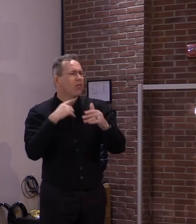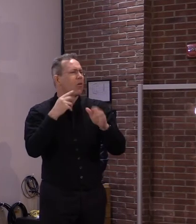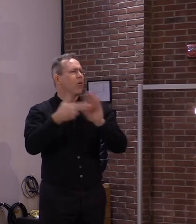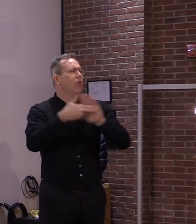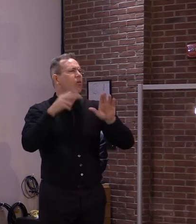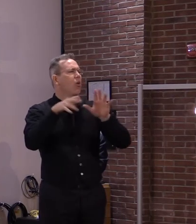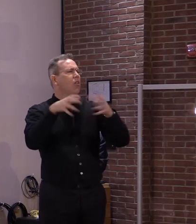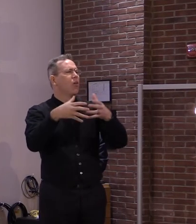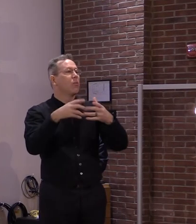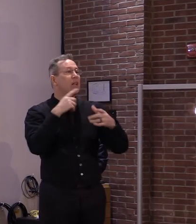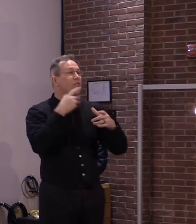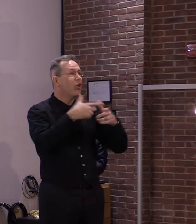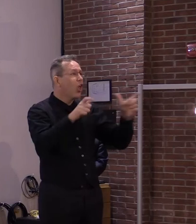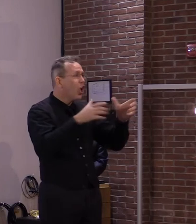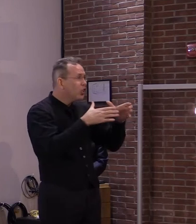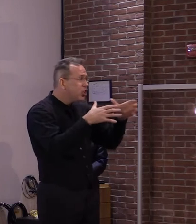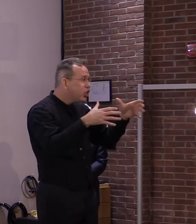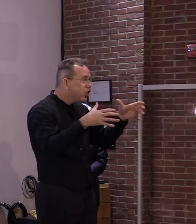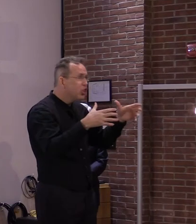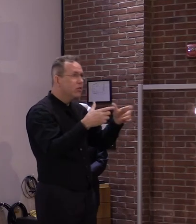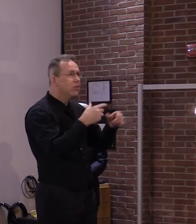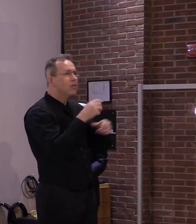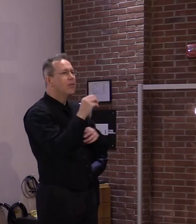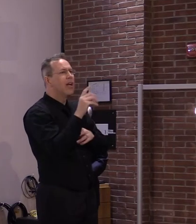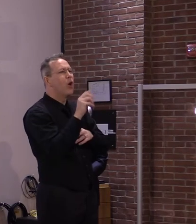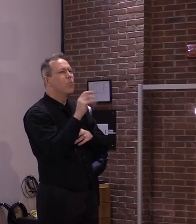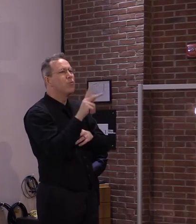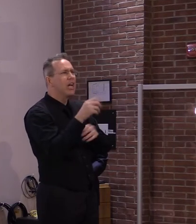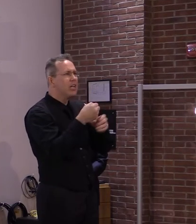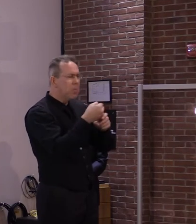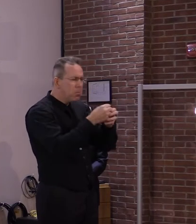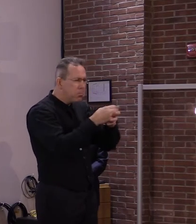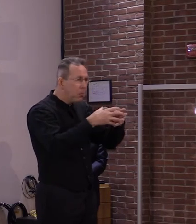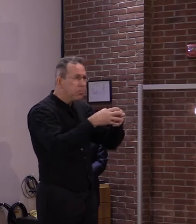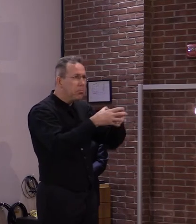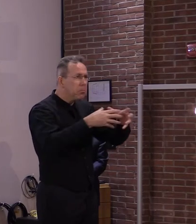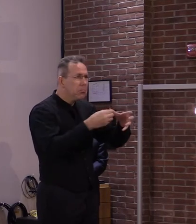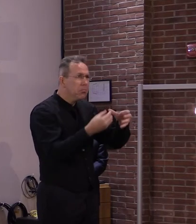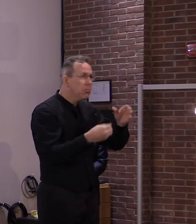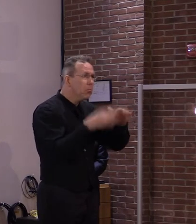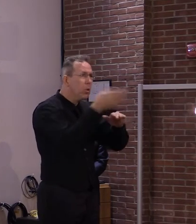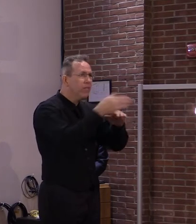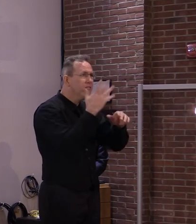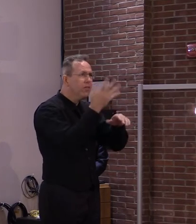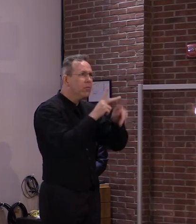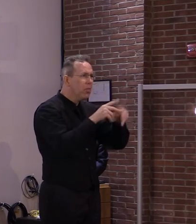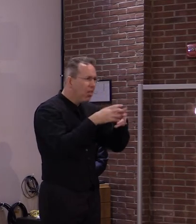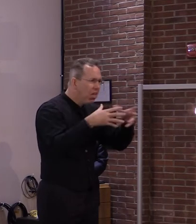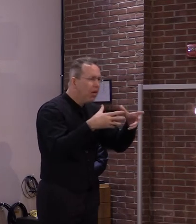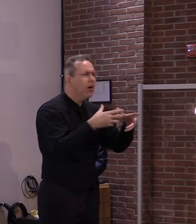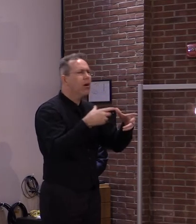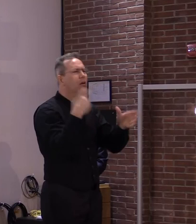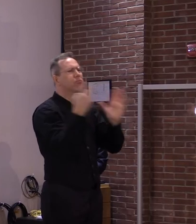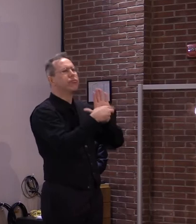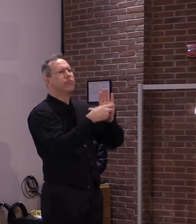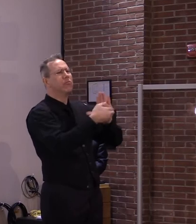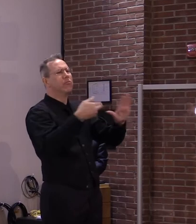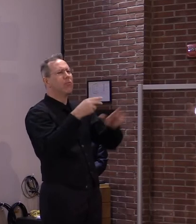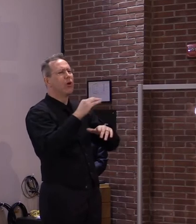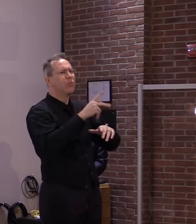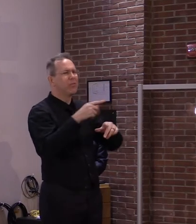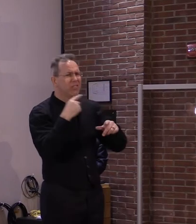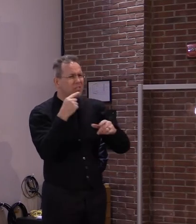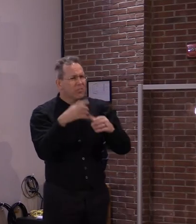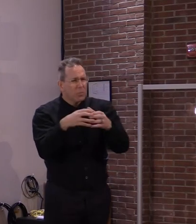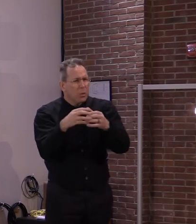a smoking gun to give you with regards to something i will go back to the team this afternoon and see if